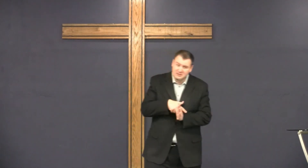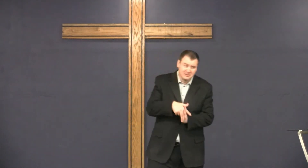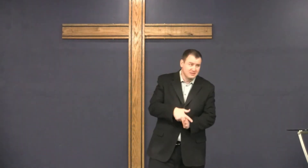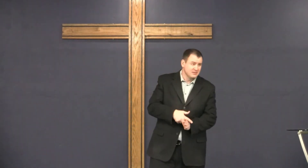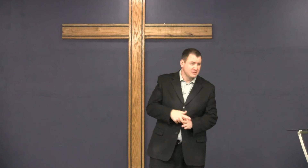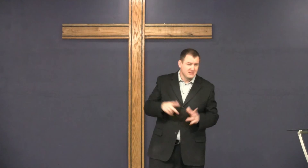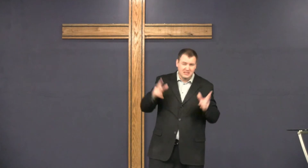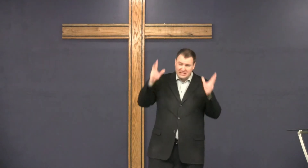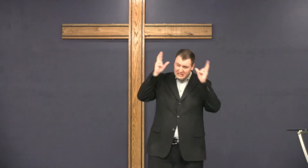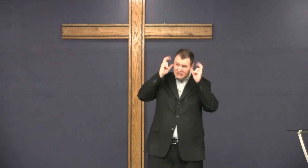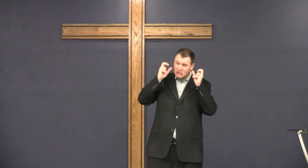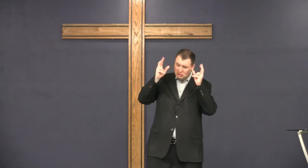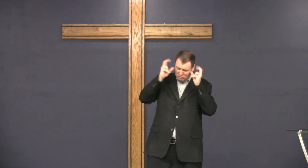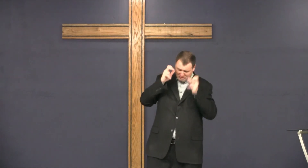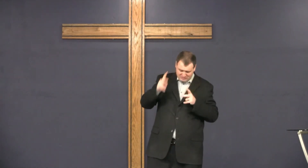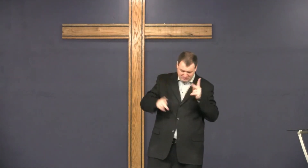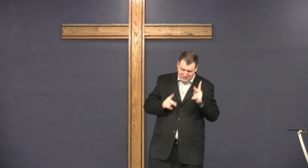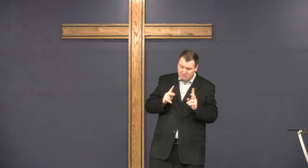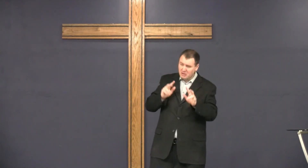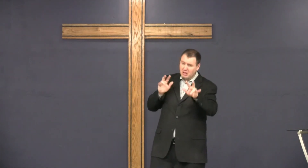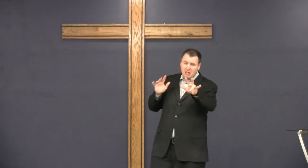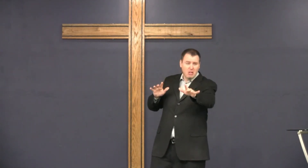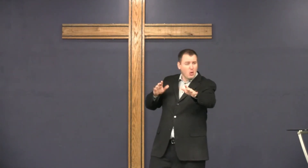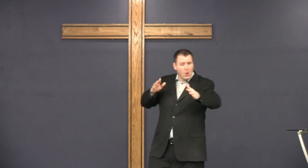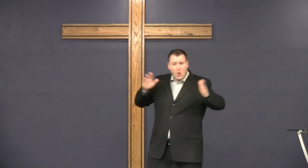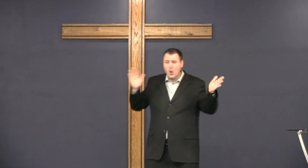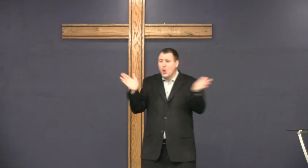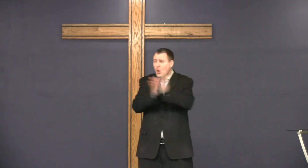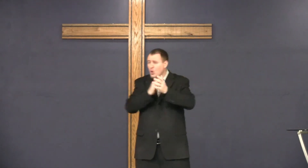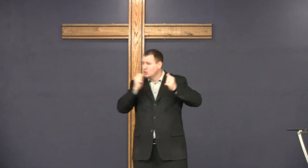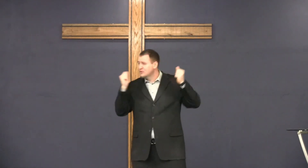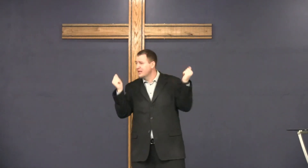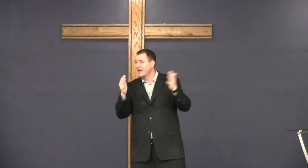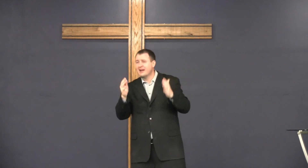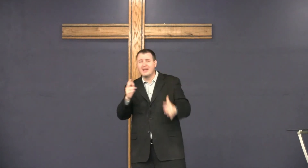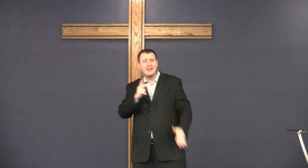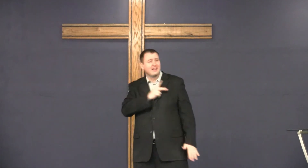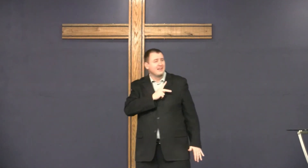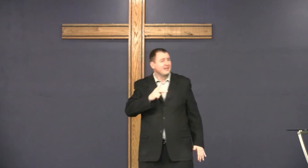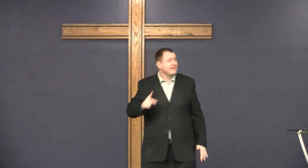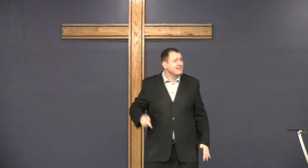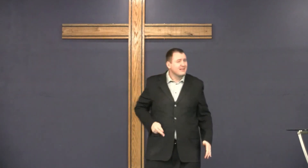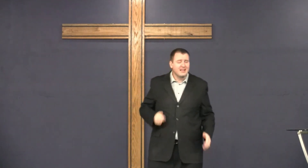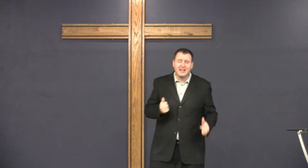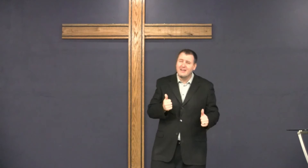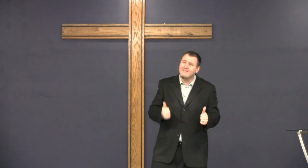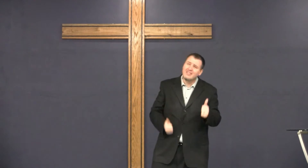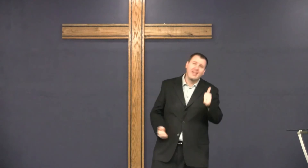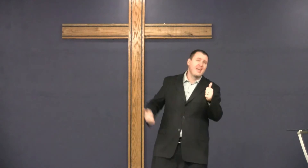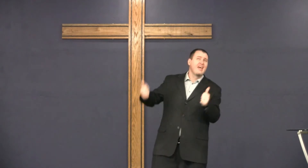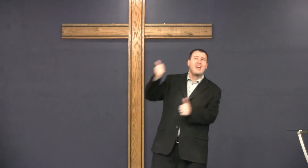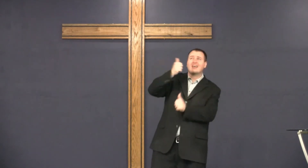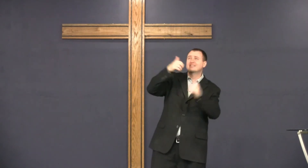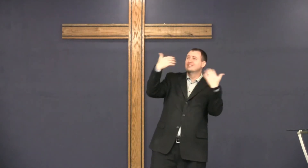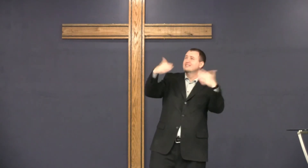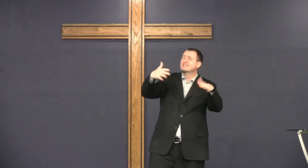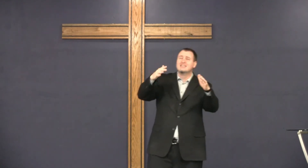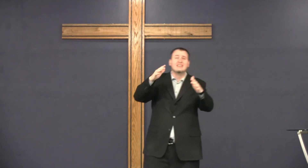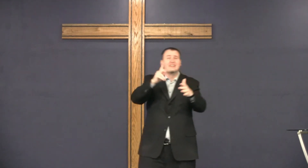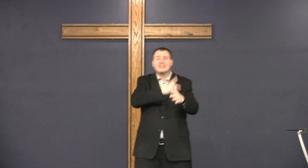As he rides in and he hears the people saying, Hosanna,